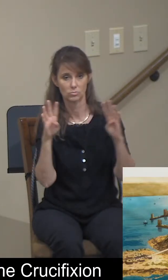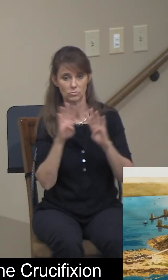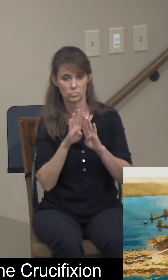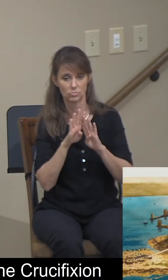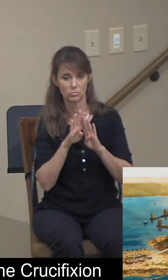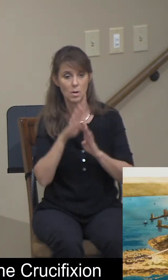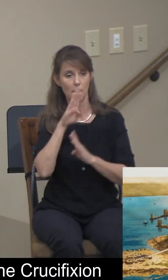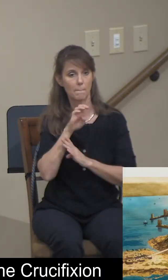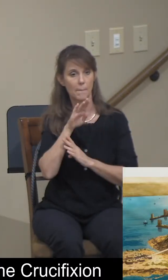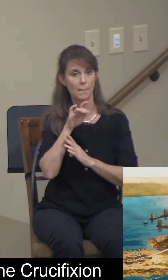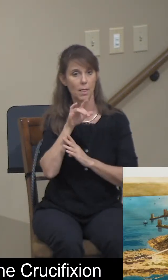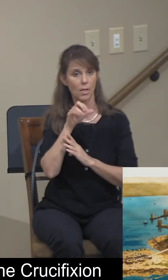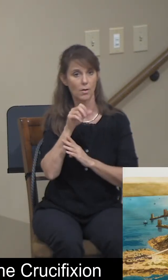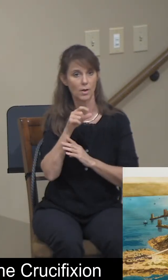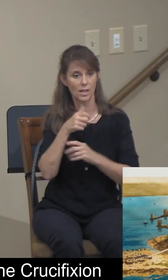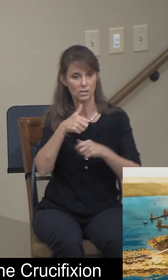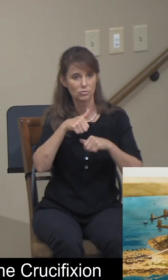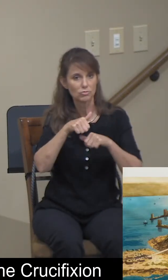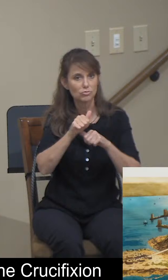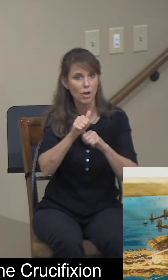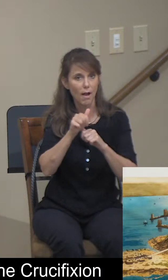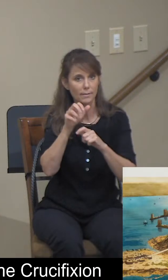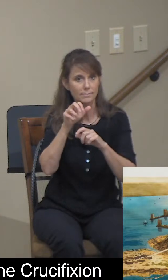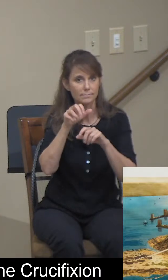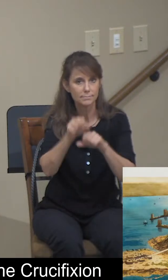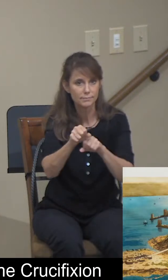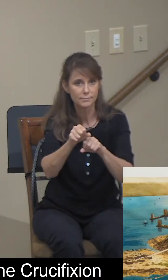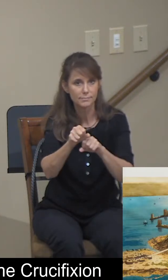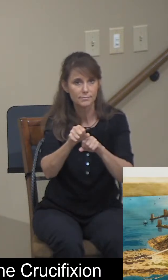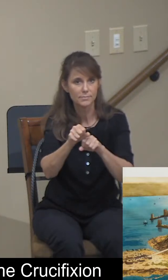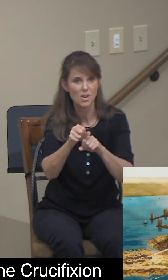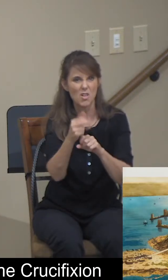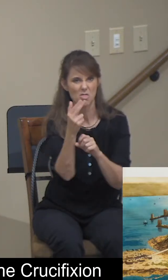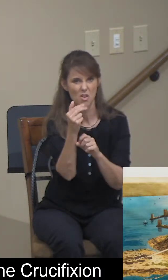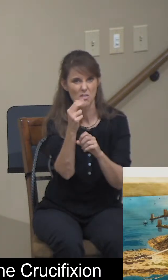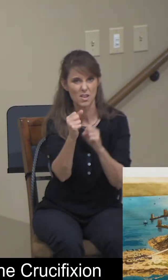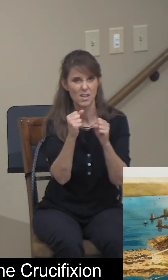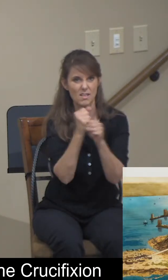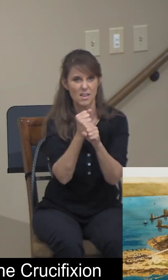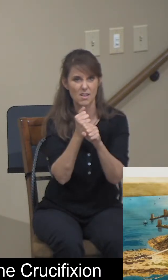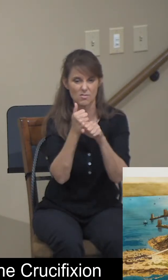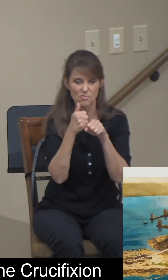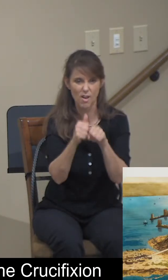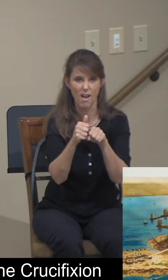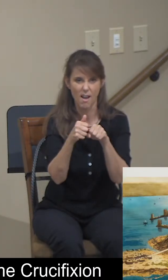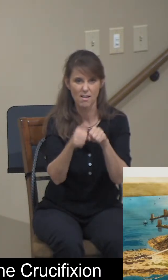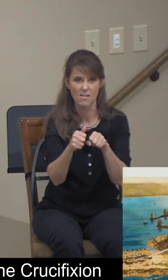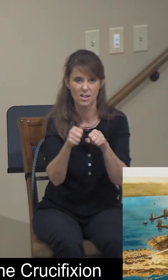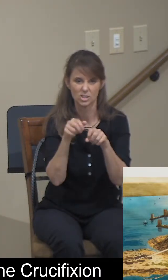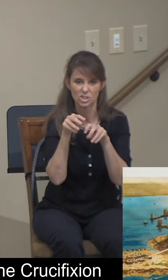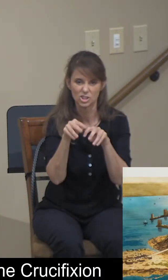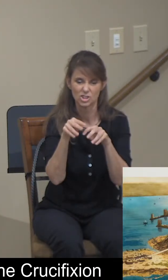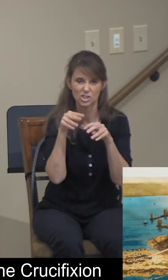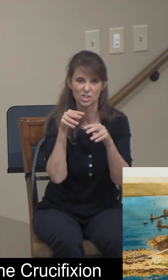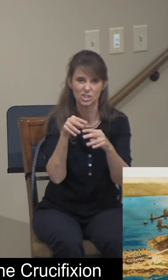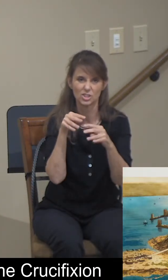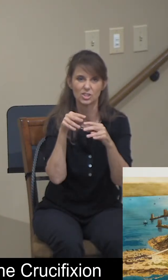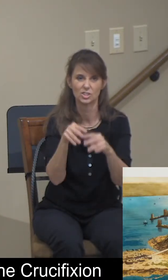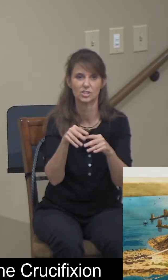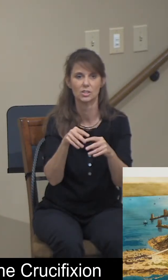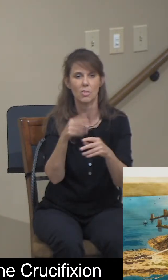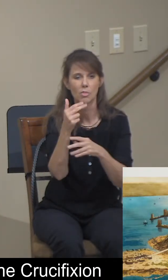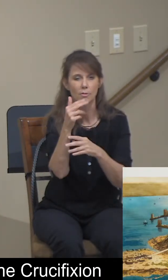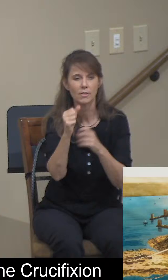city themselves with a siege that lasted 13 years. 13 years, as strong as the Babylonians